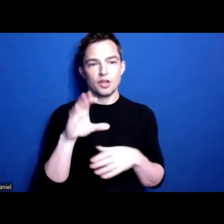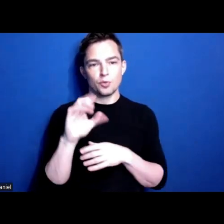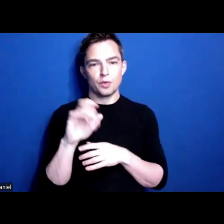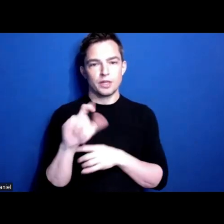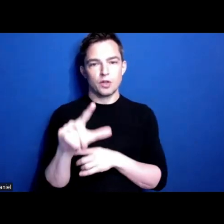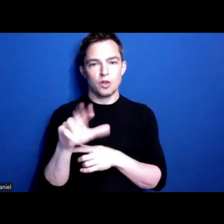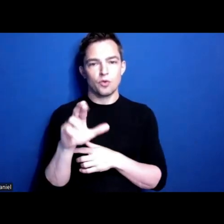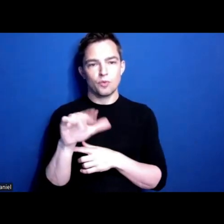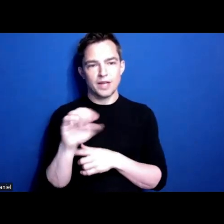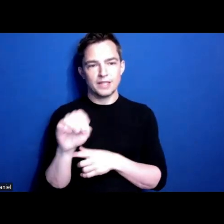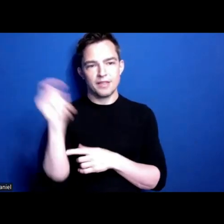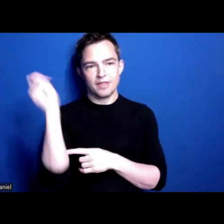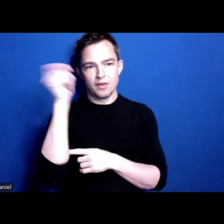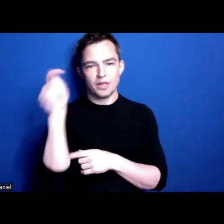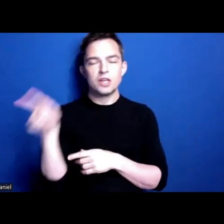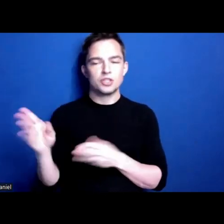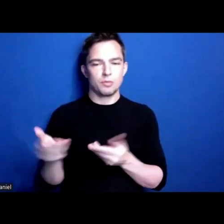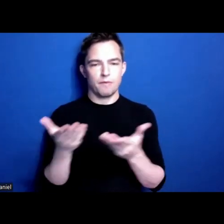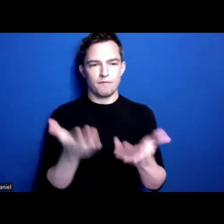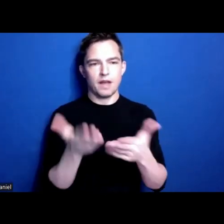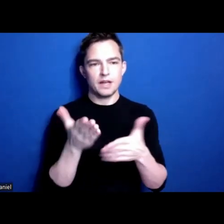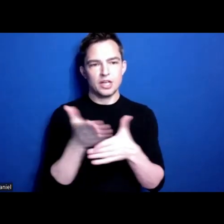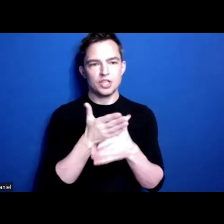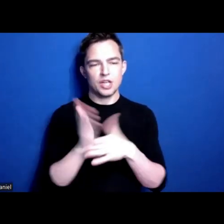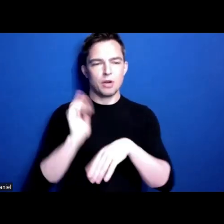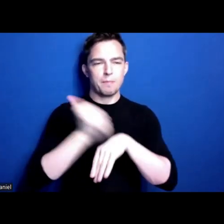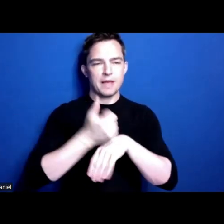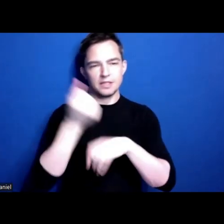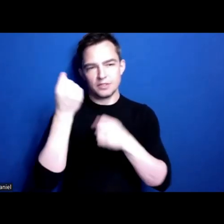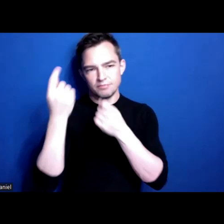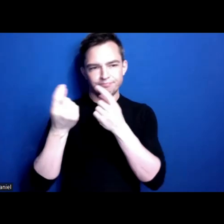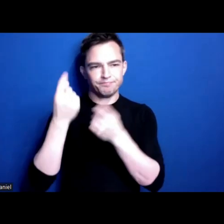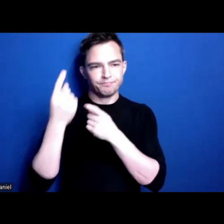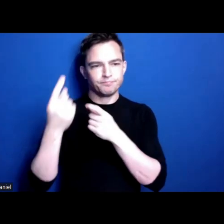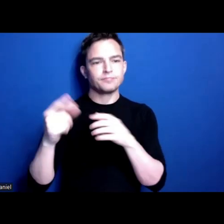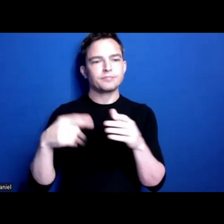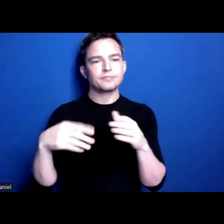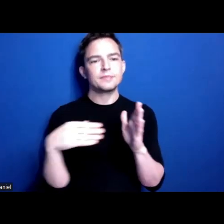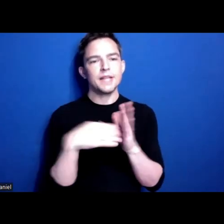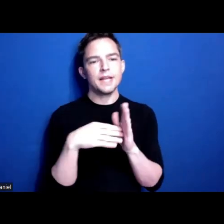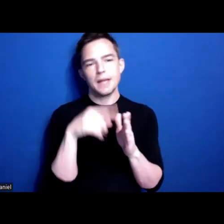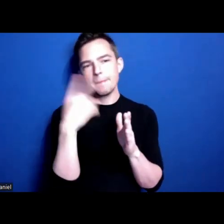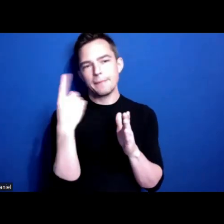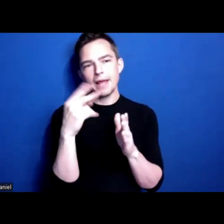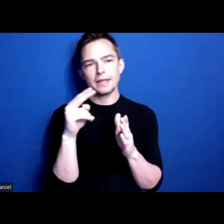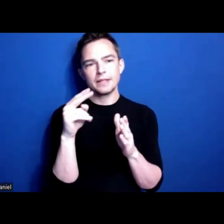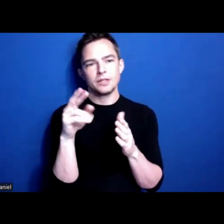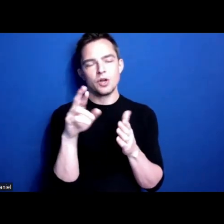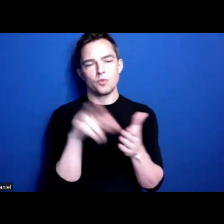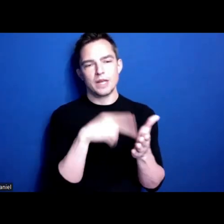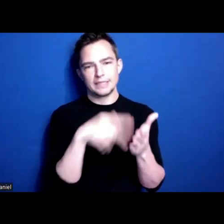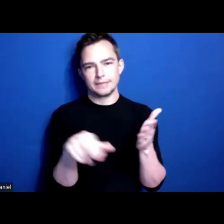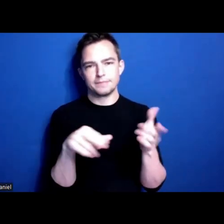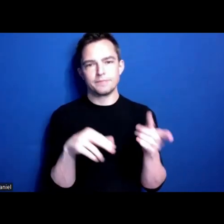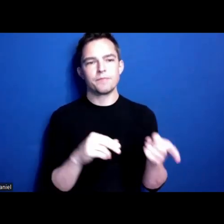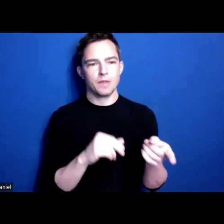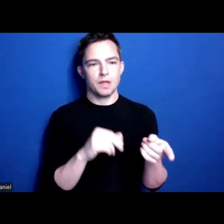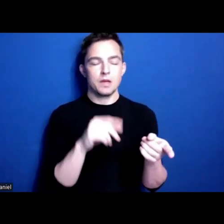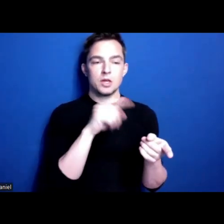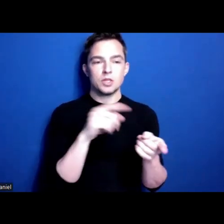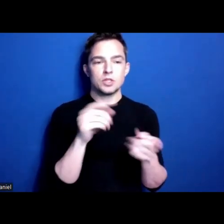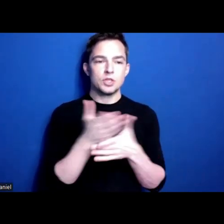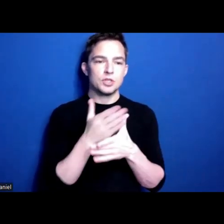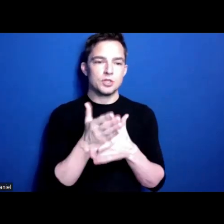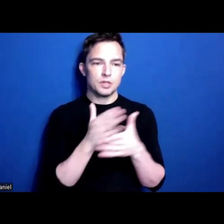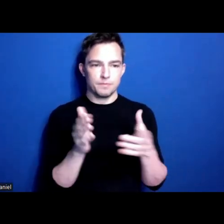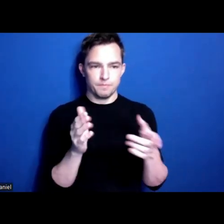Henry sought to provide a shared basis for understanding anti-Black racism. She shared a quote by Morgan and